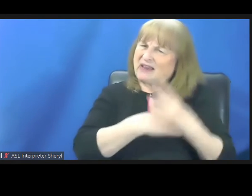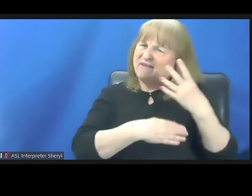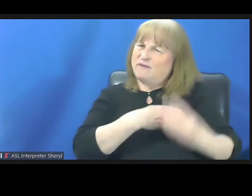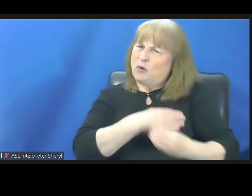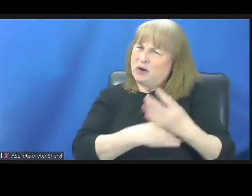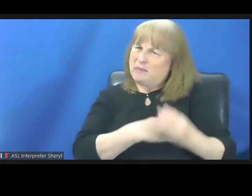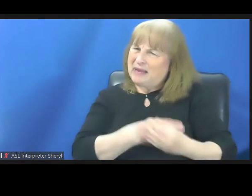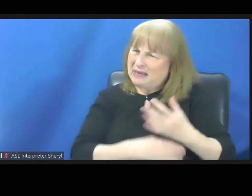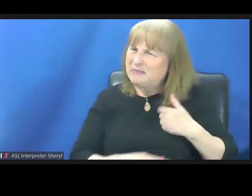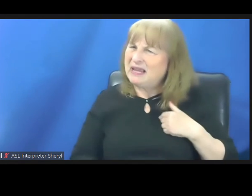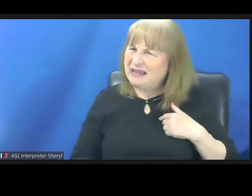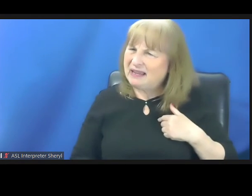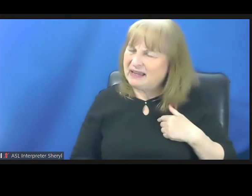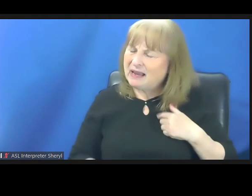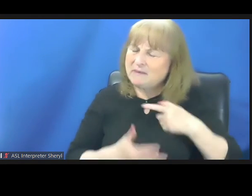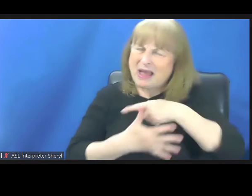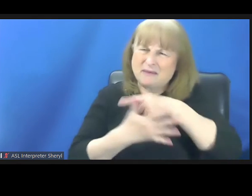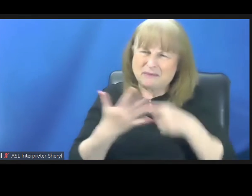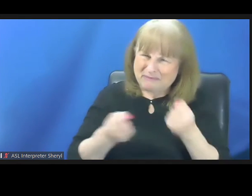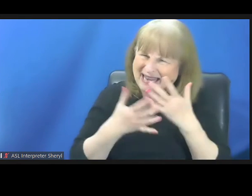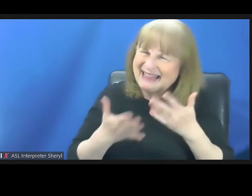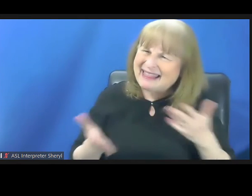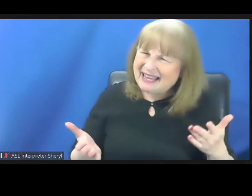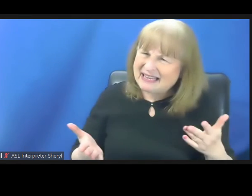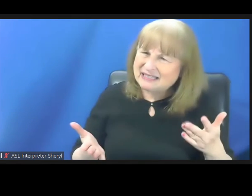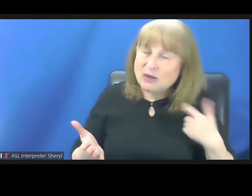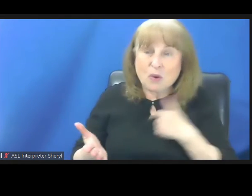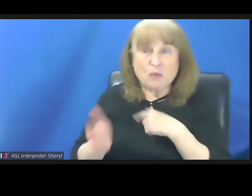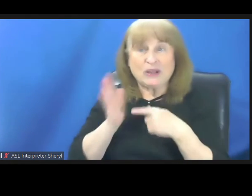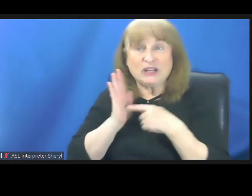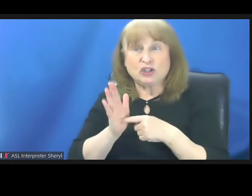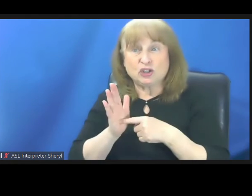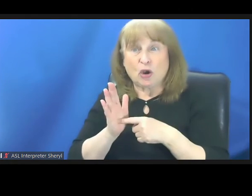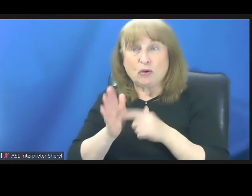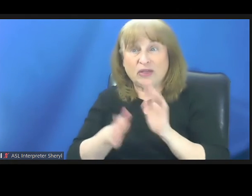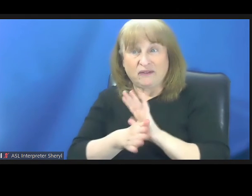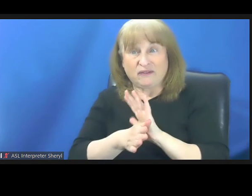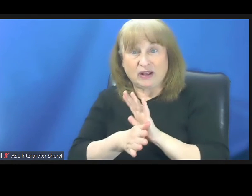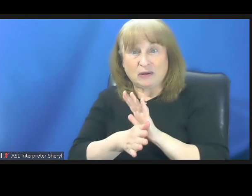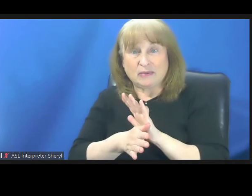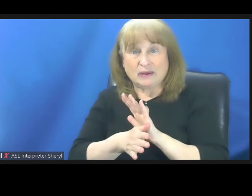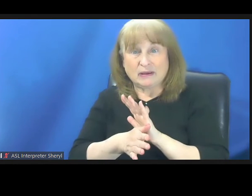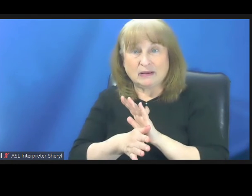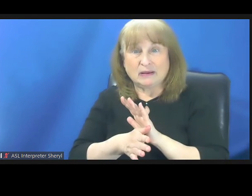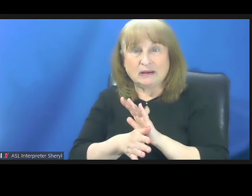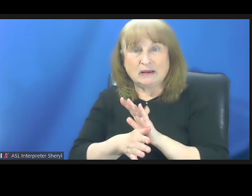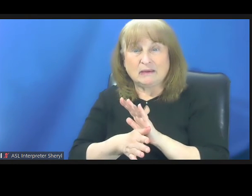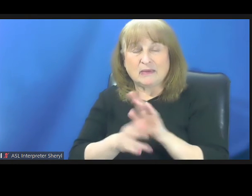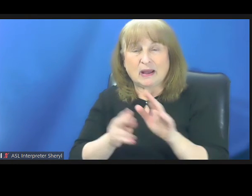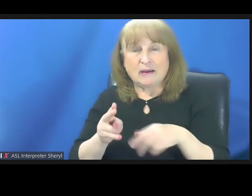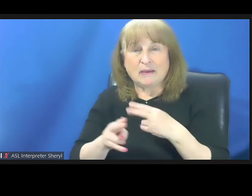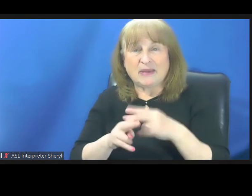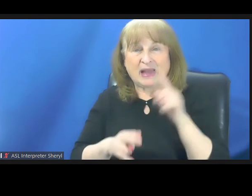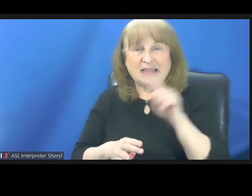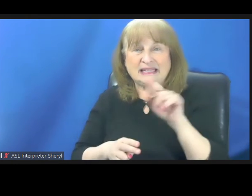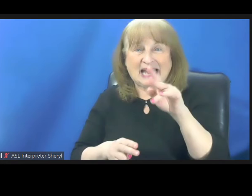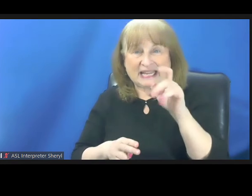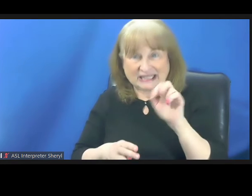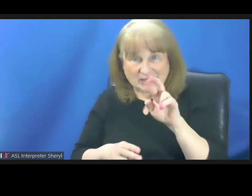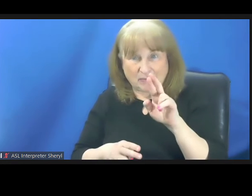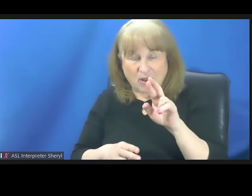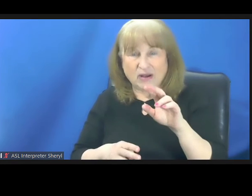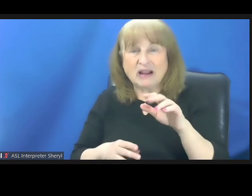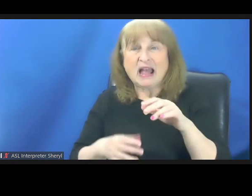informing me about many things. For example, when we showed the film of Khalfan and Zanzibar at the Margaret